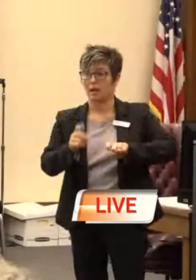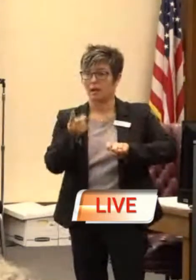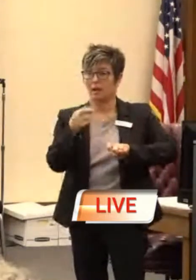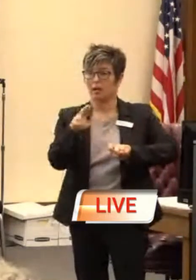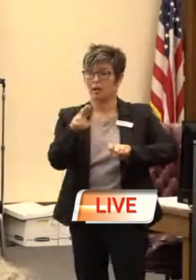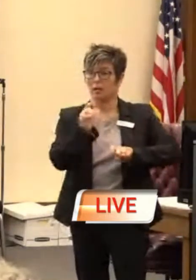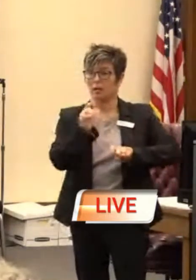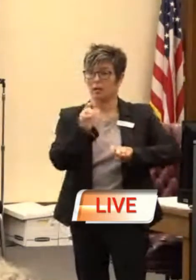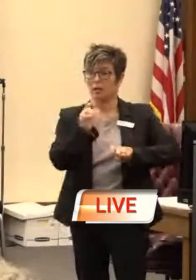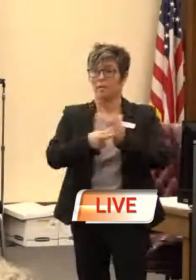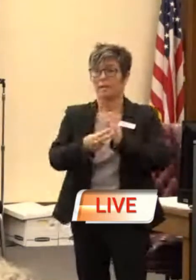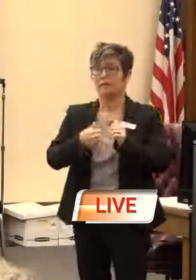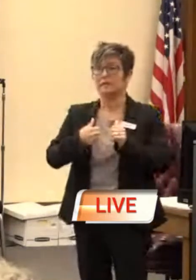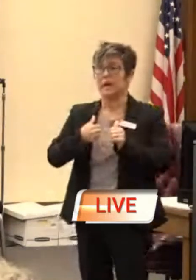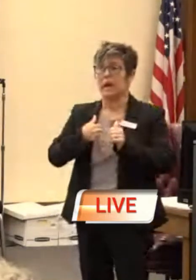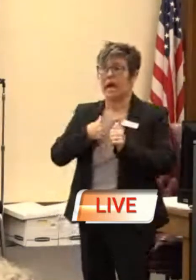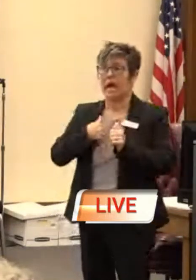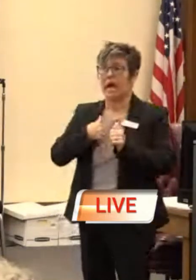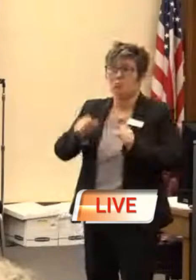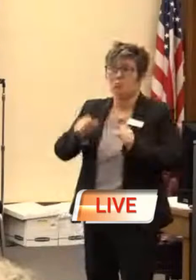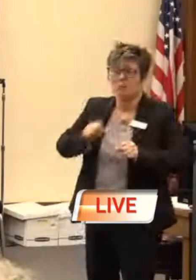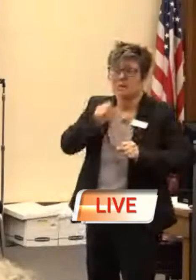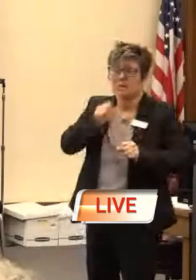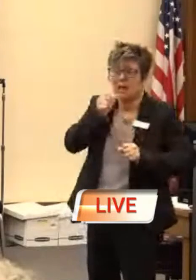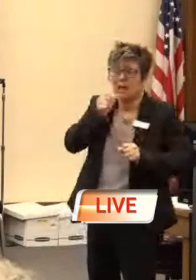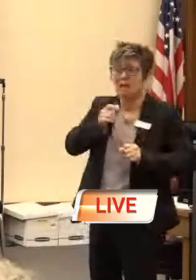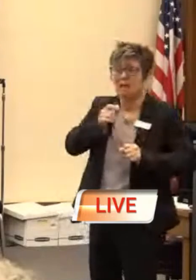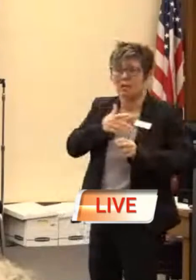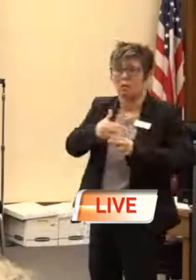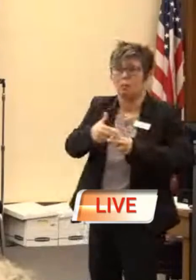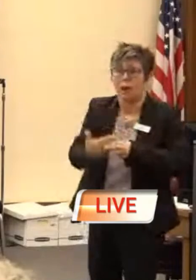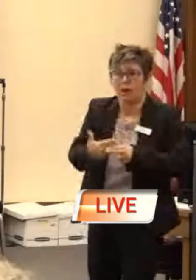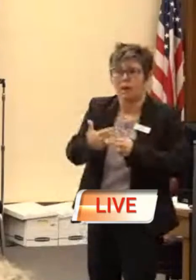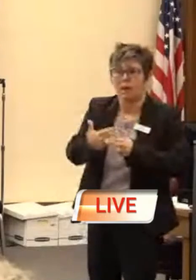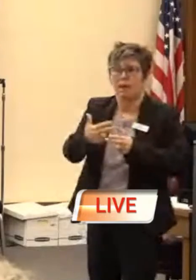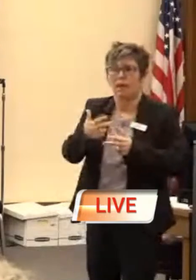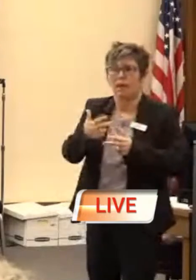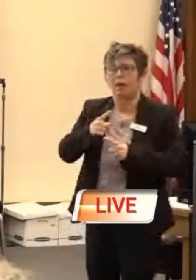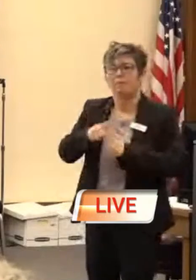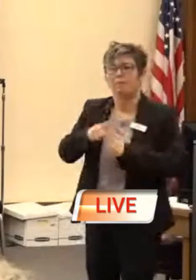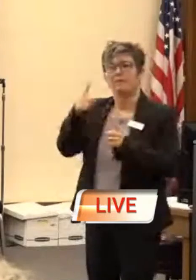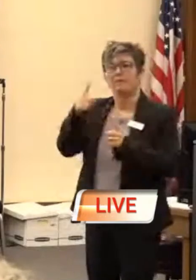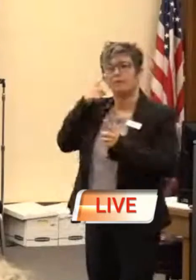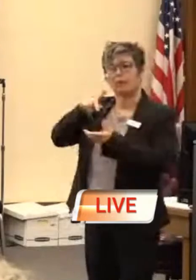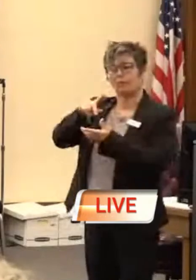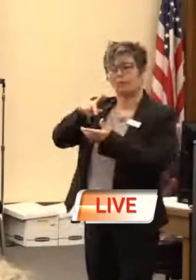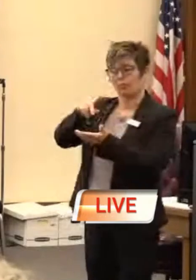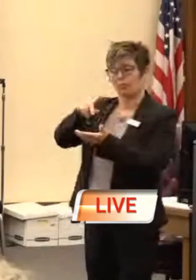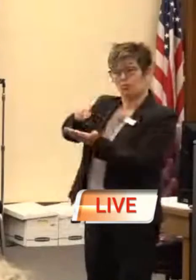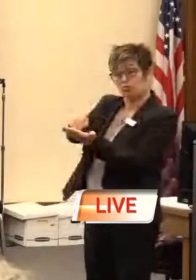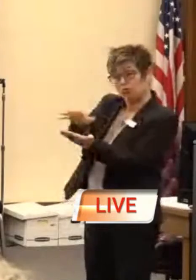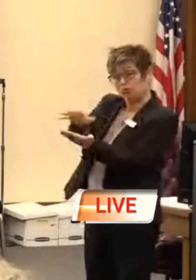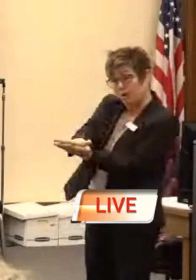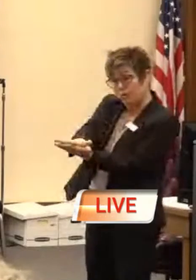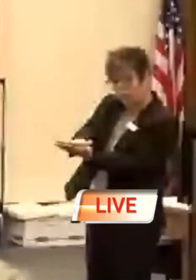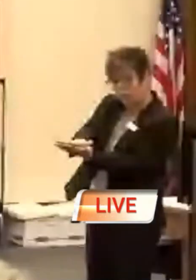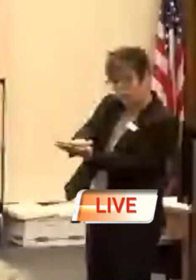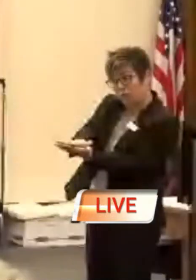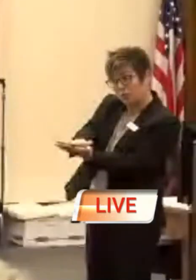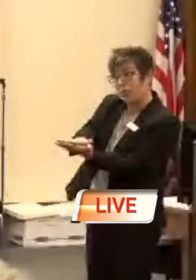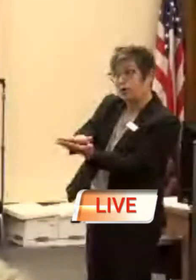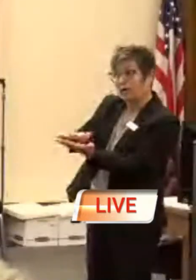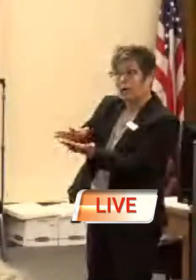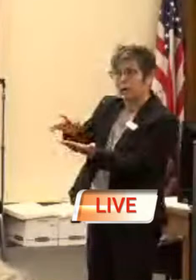lot of thought. But for the purposes of making a record, maybe it ought to be in the